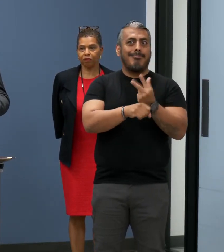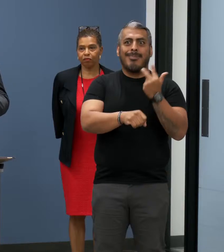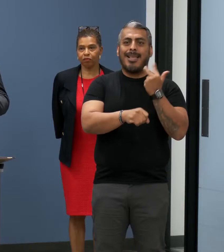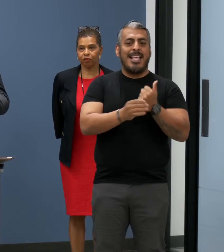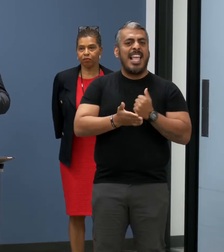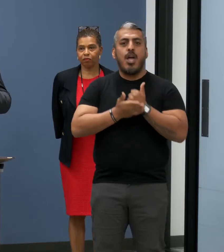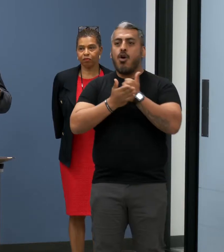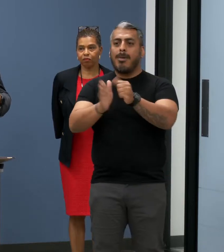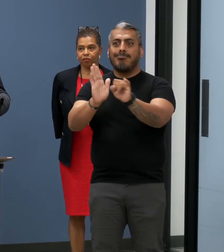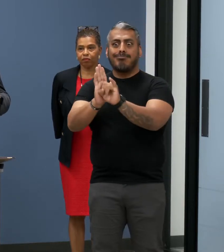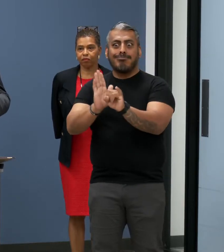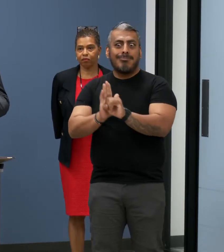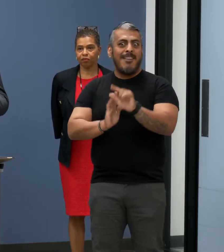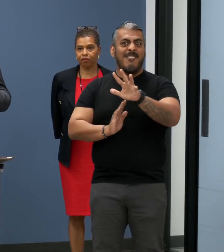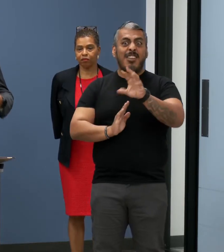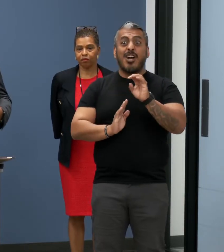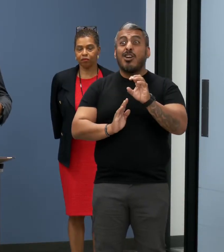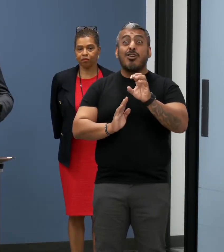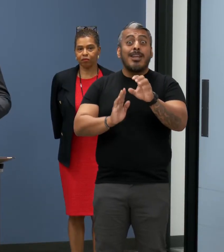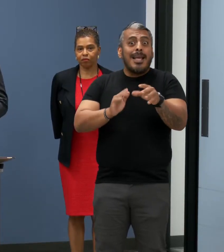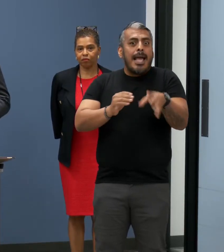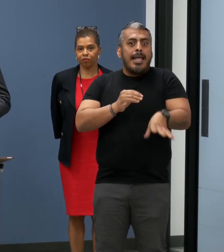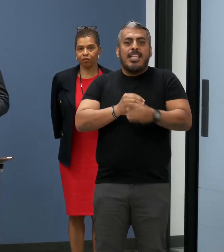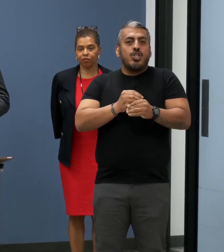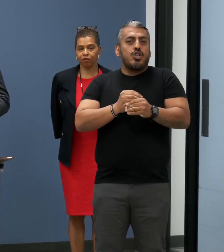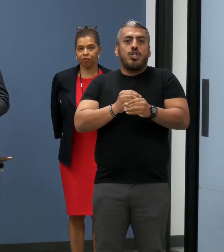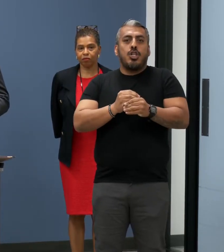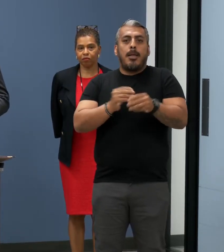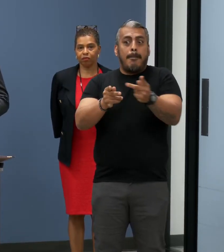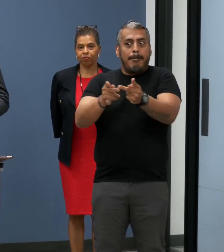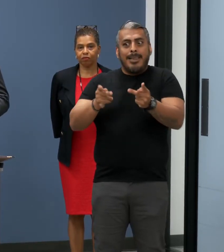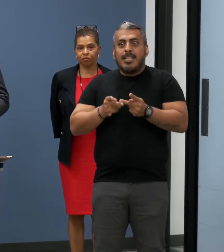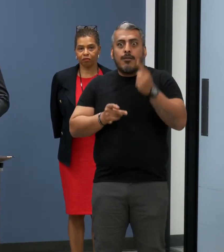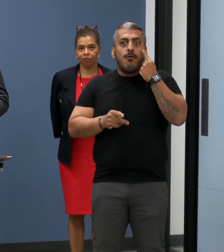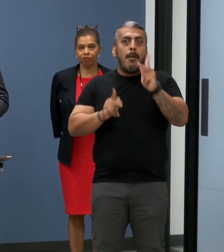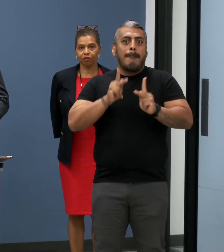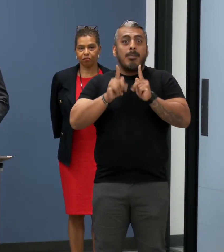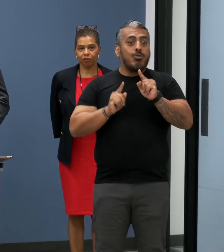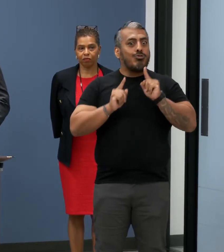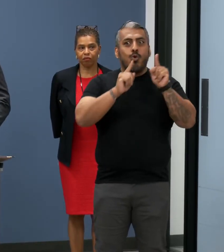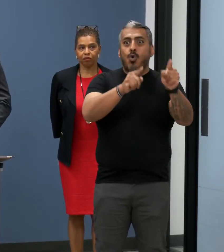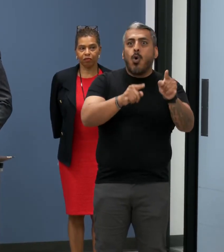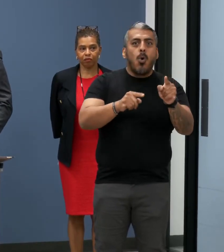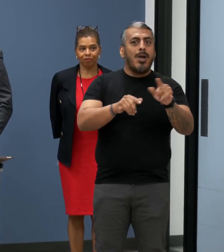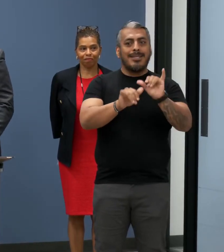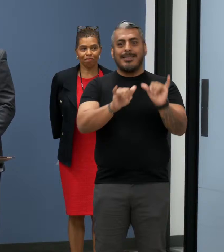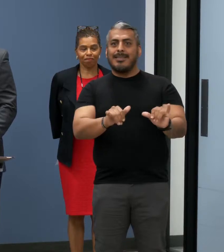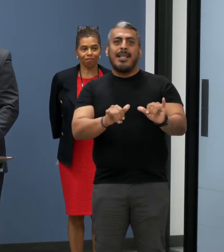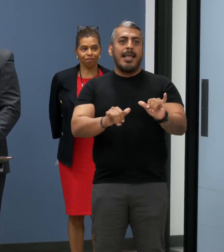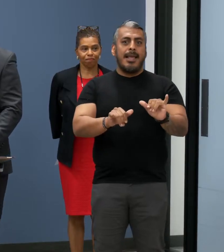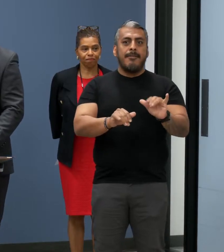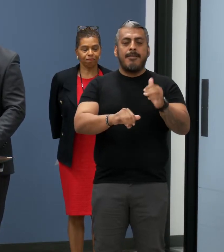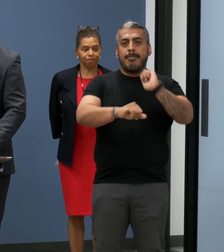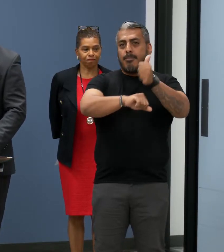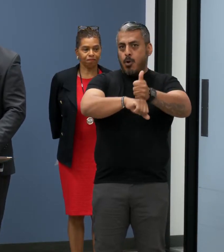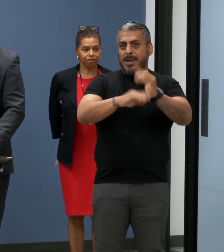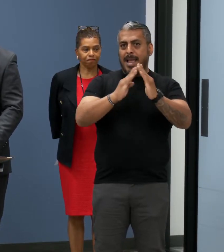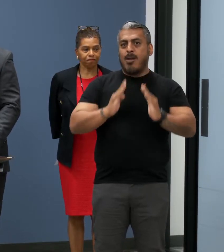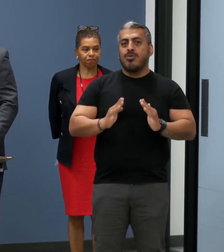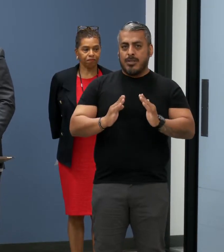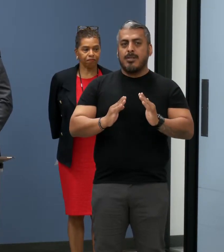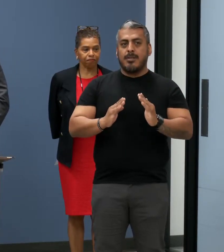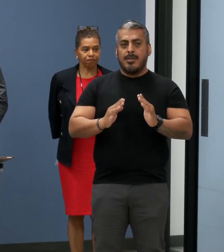help identify 582 additional places for people to go to come off the streets and identify permanent housing.